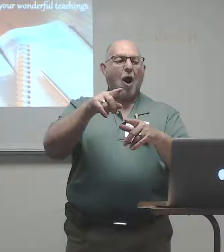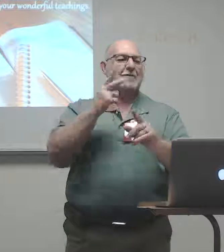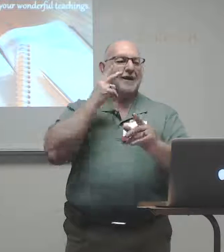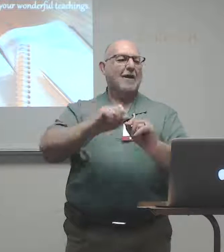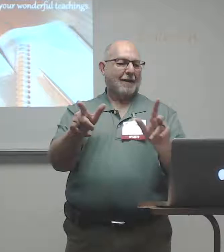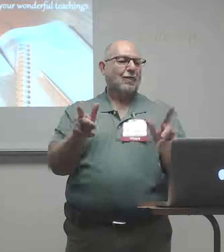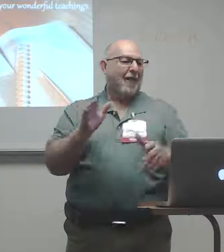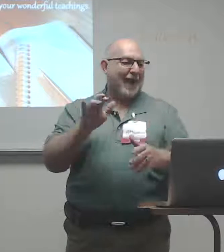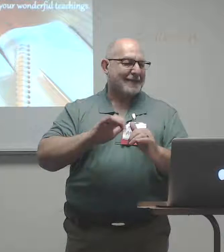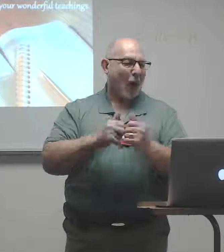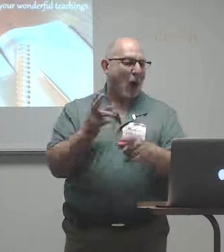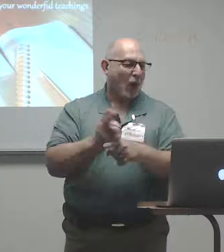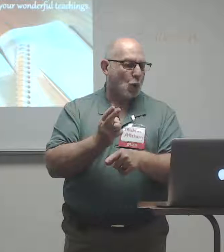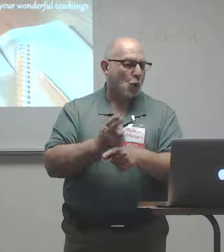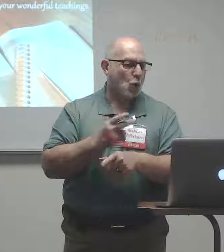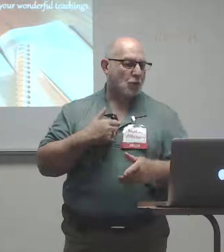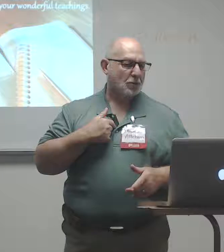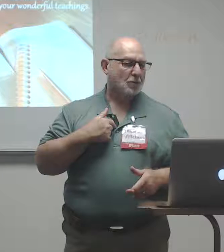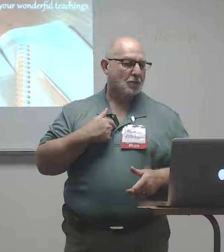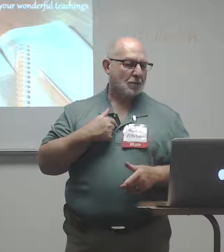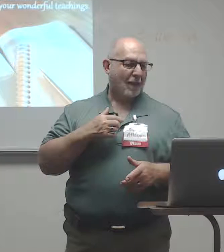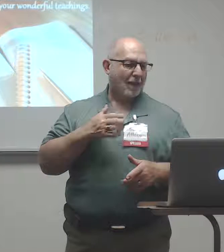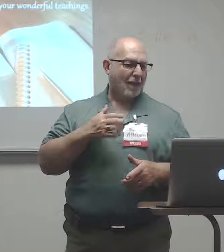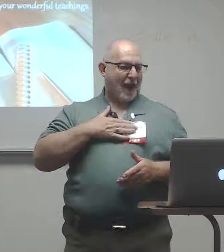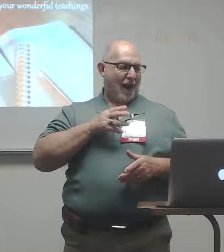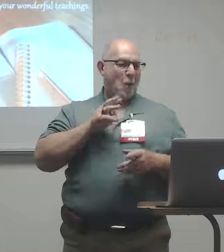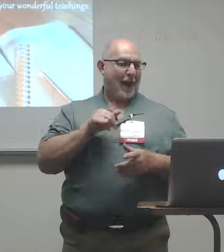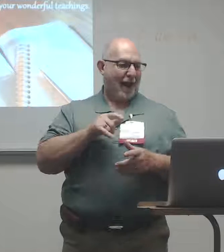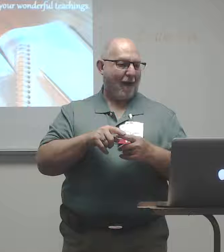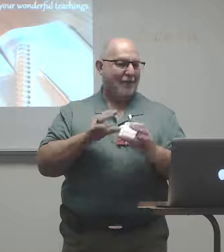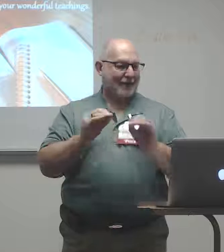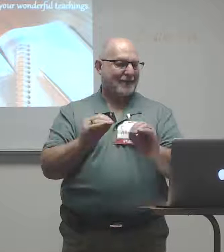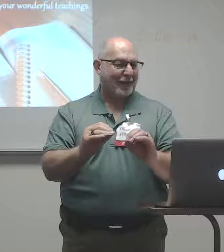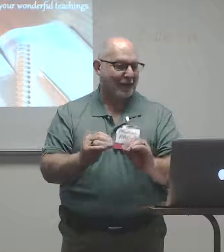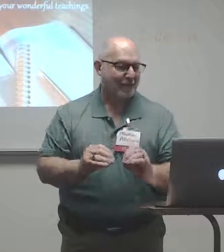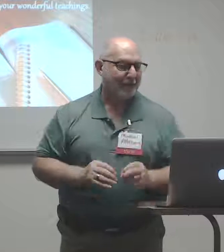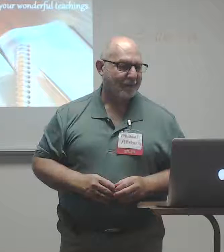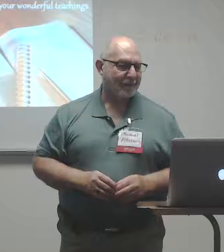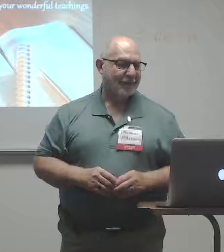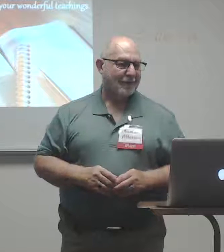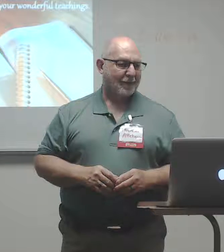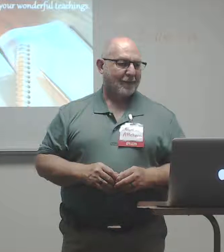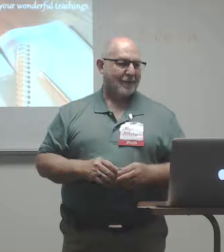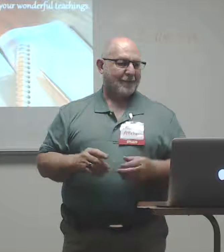New Living Translation, and they'll go, oh, okay, so that's generally how I use it. That's how I teach.